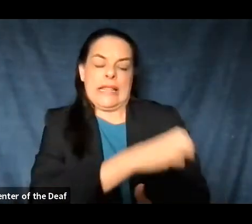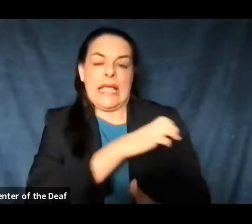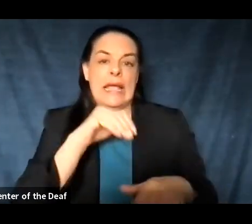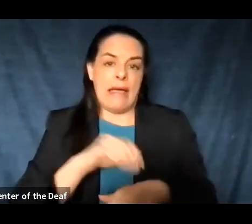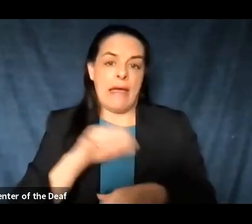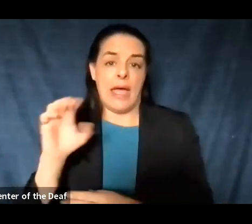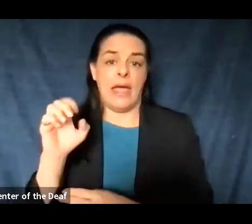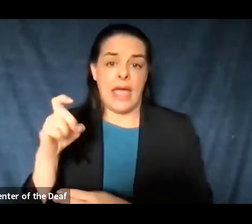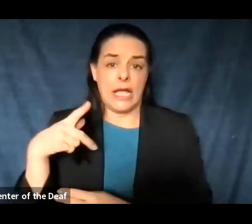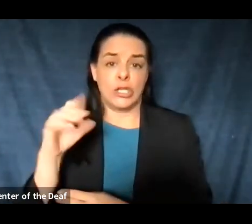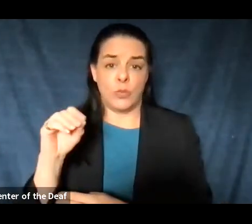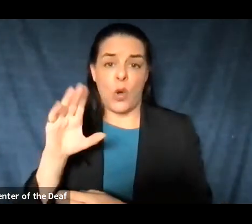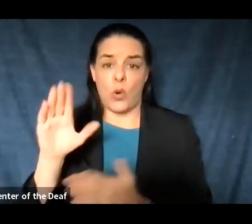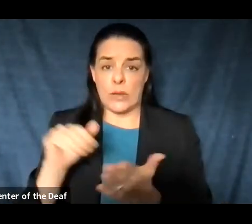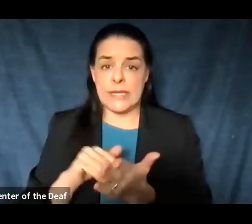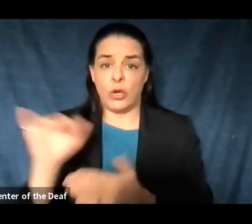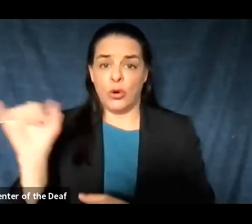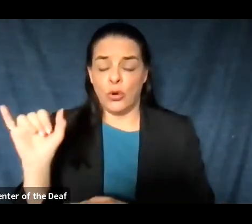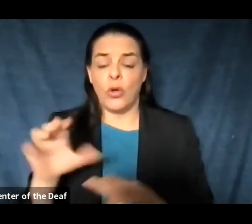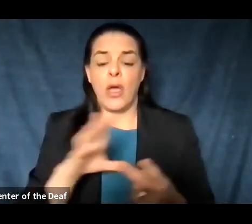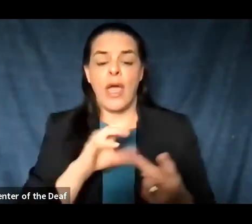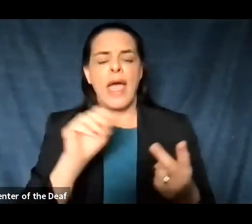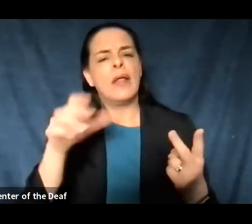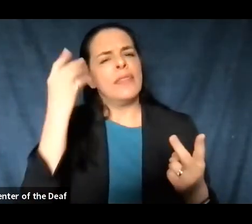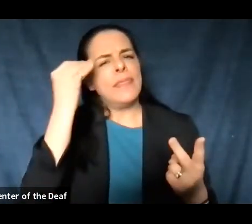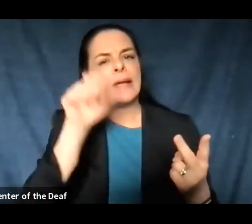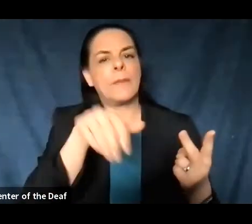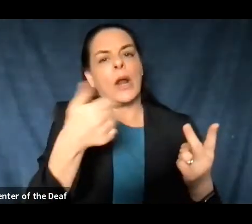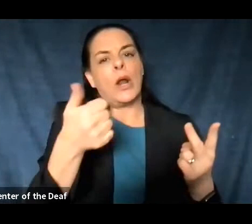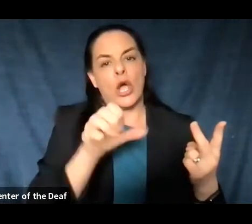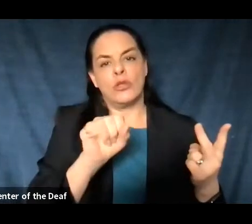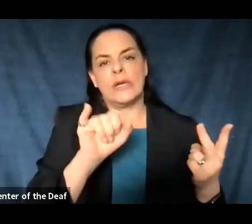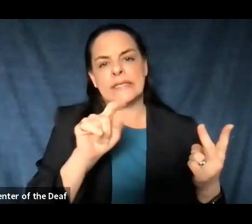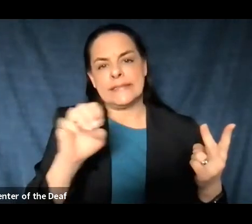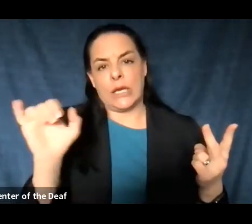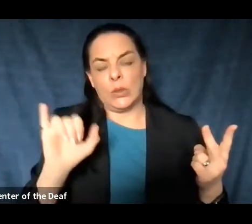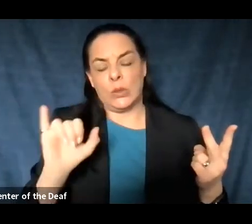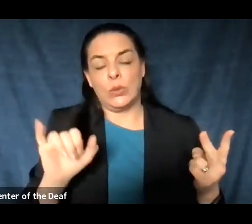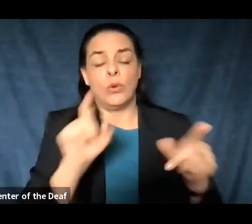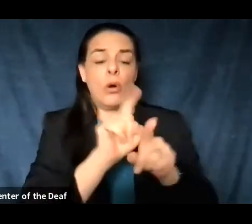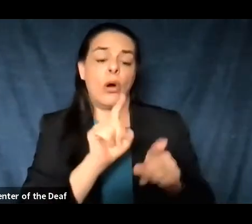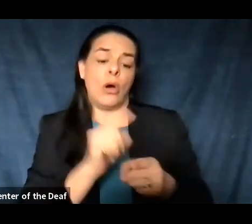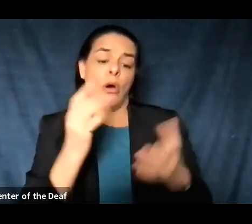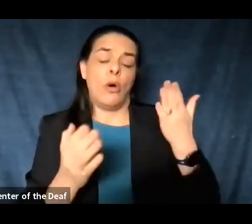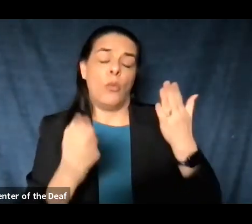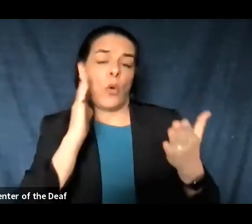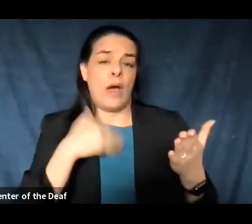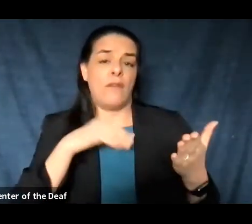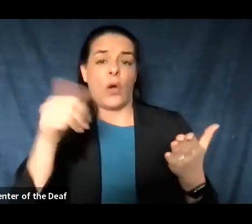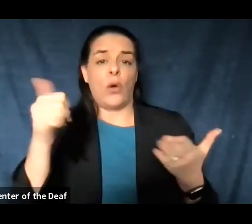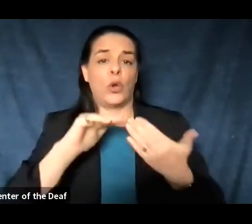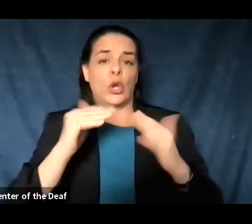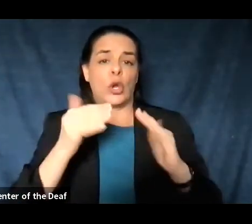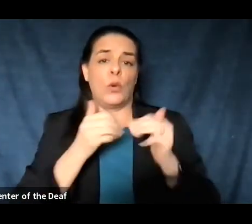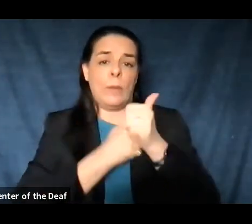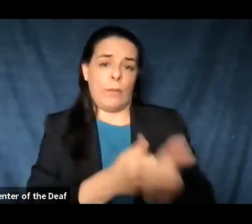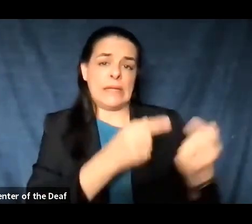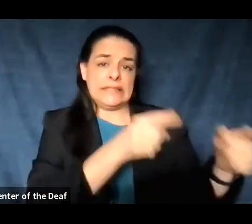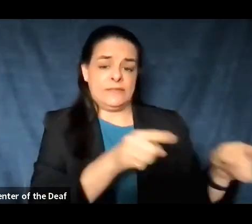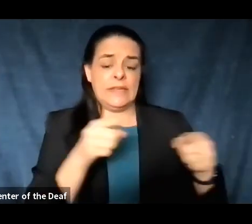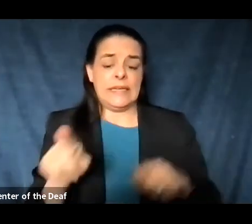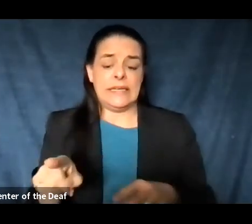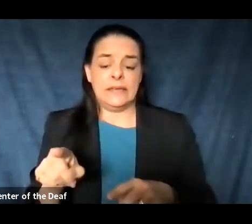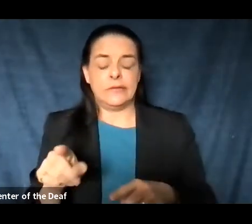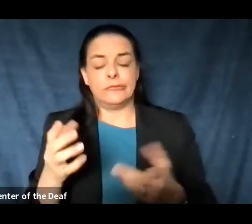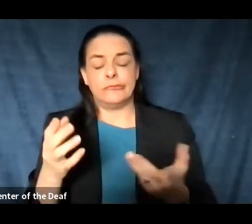Expo. We're also considering another site, looking at that. And we'll probably do some other community-based events